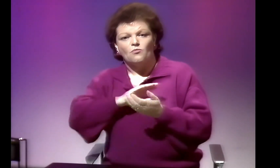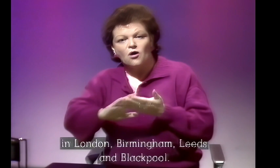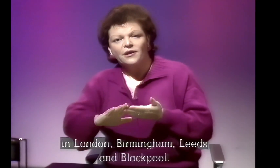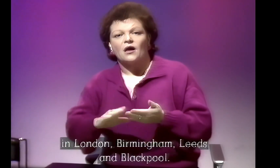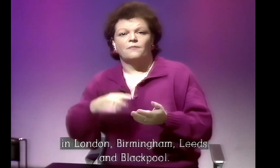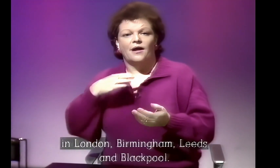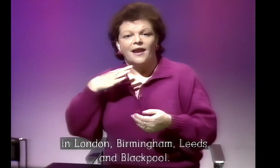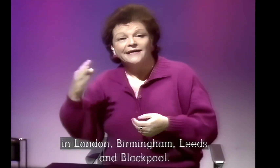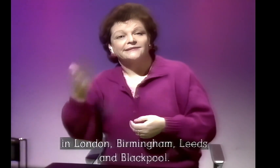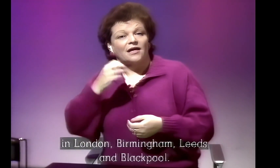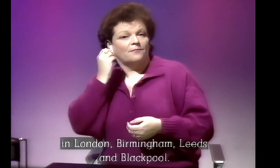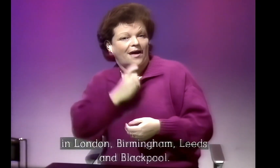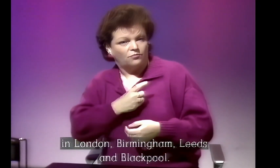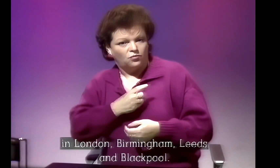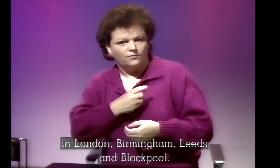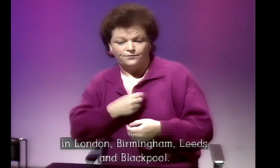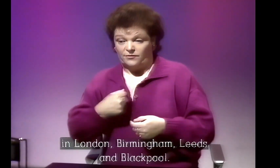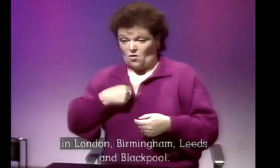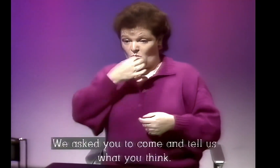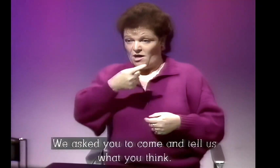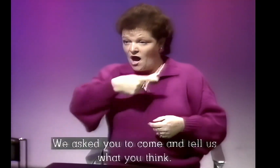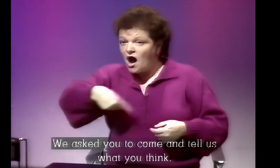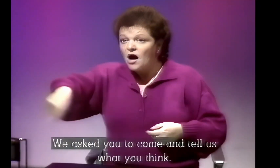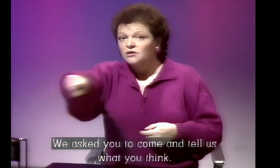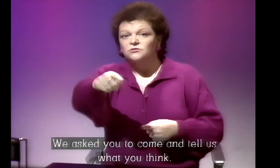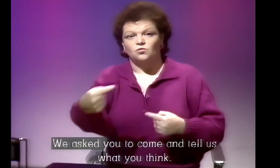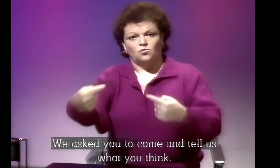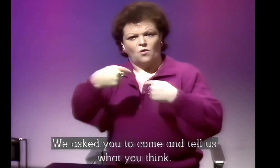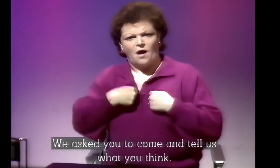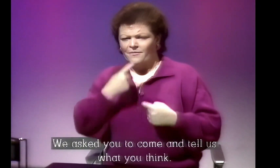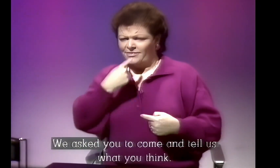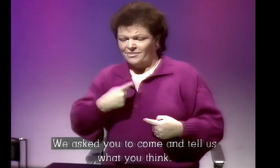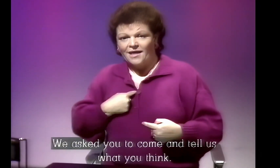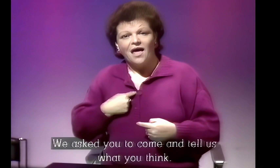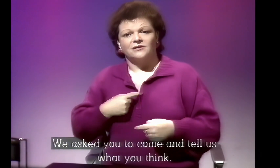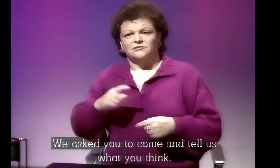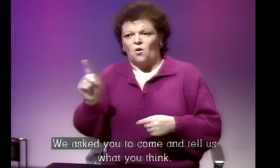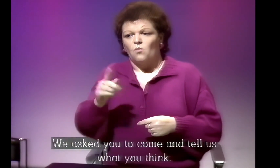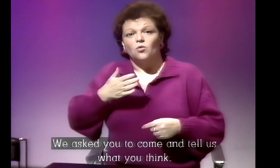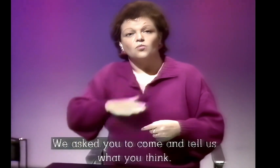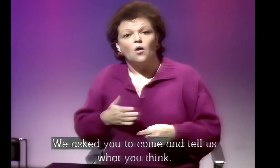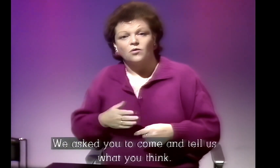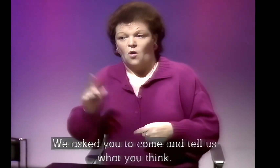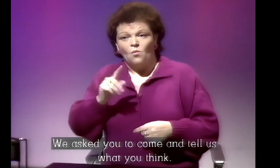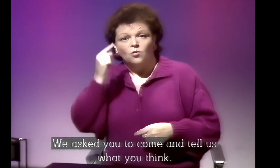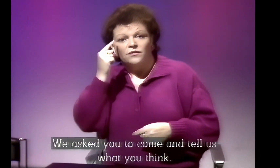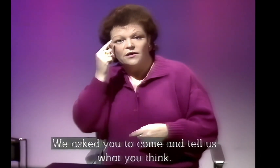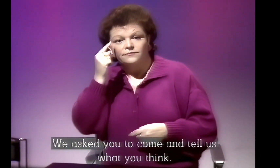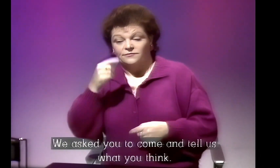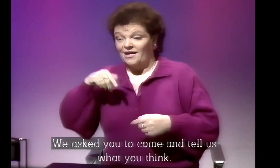London, Birmingham, Leeds and Blackpool. We asked you to come along and tell us what you think. In London,